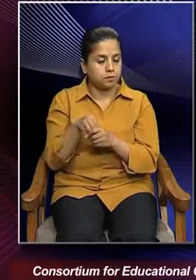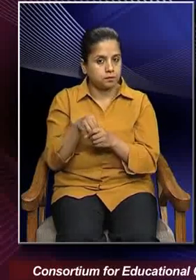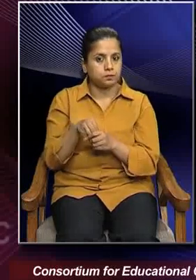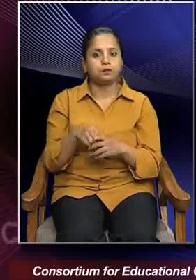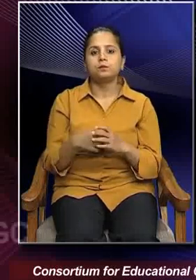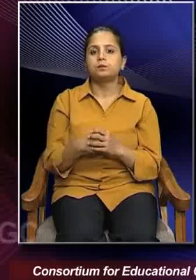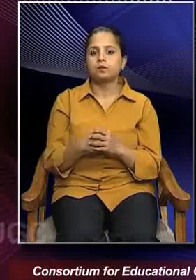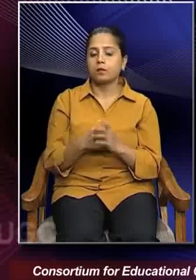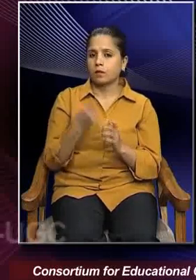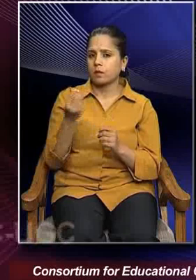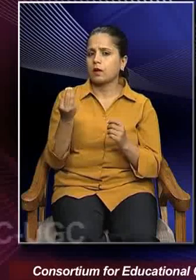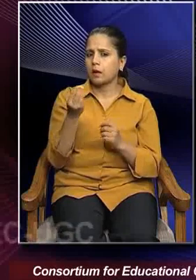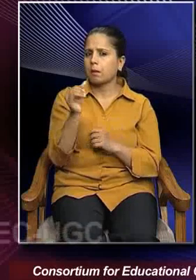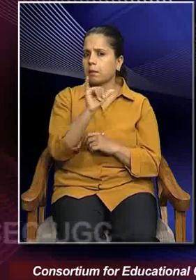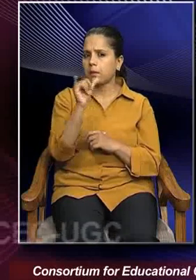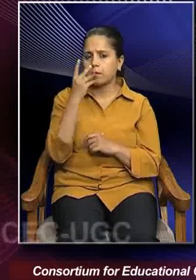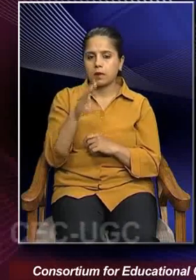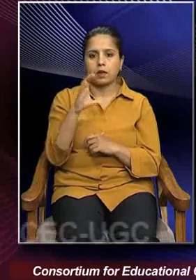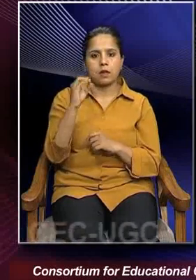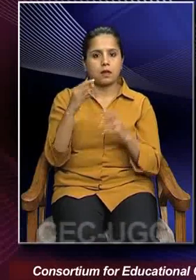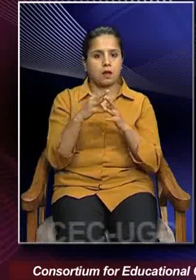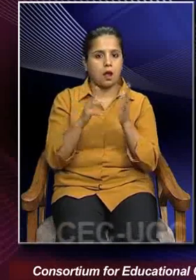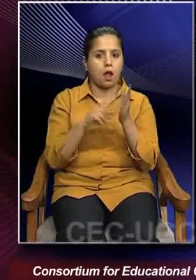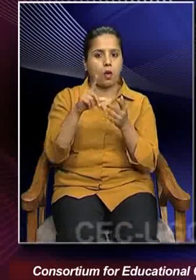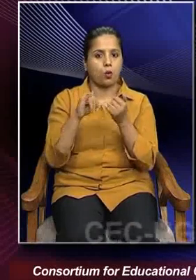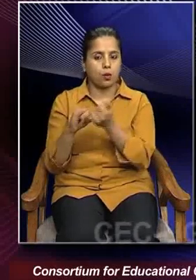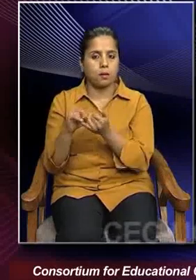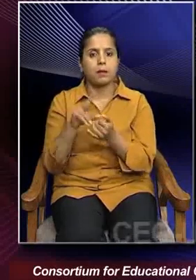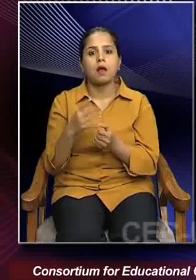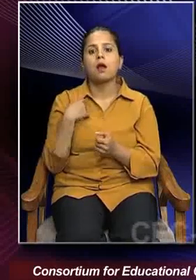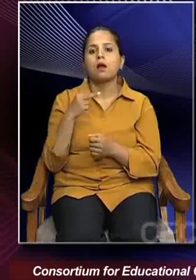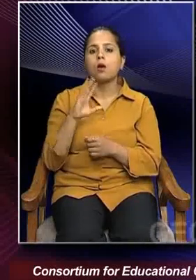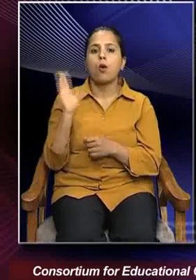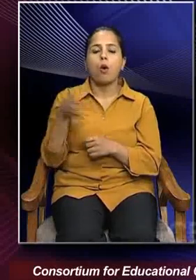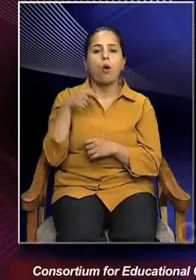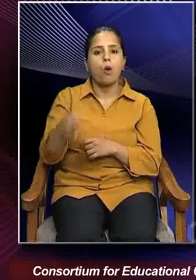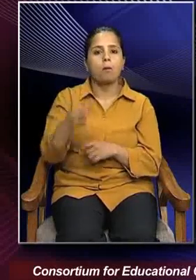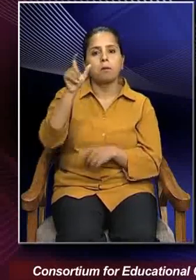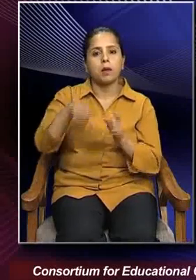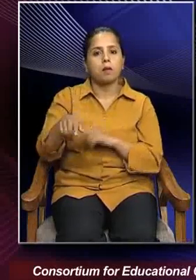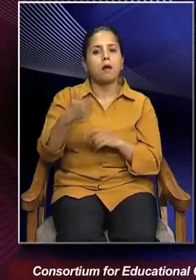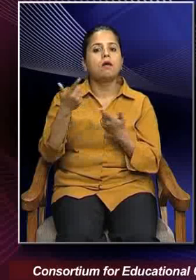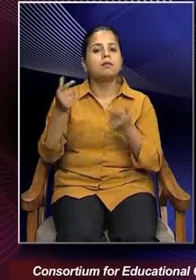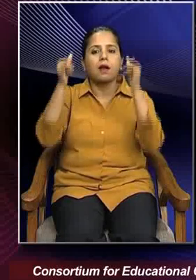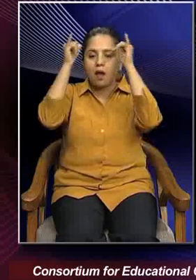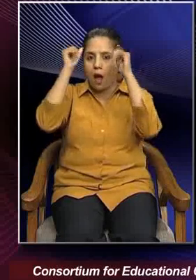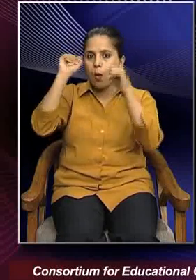Fine. Similarly, cowness inheres in all individual cows.